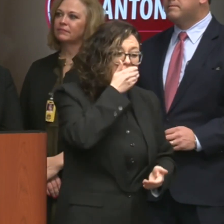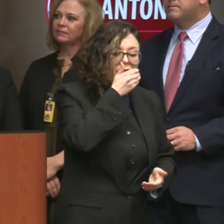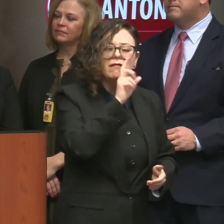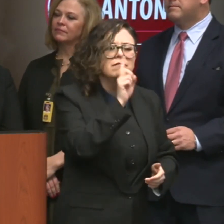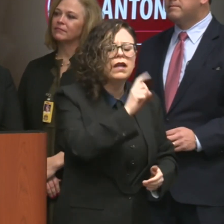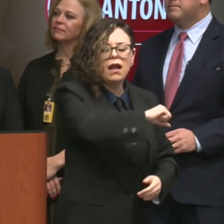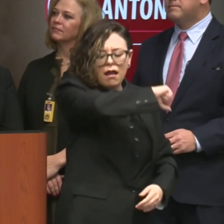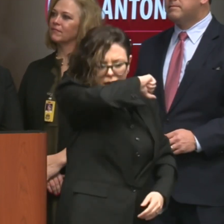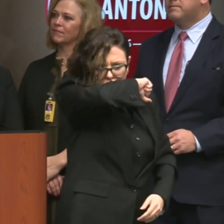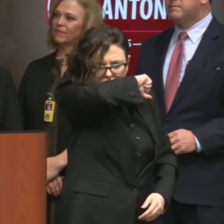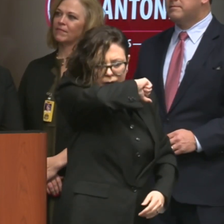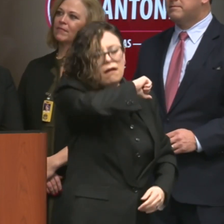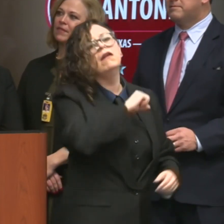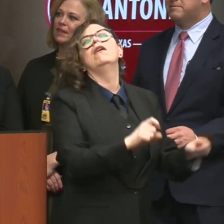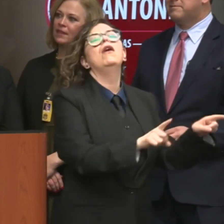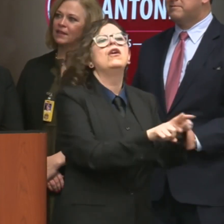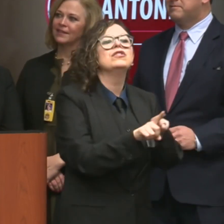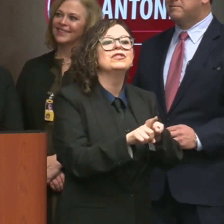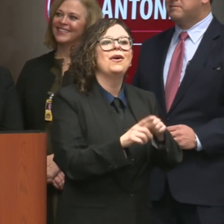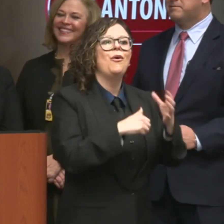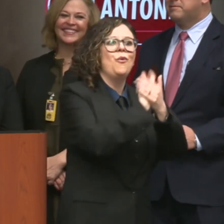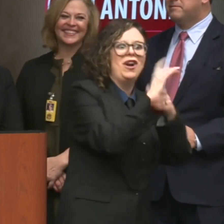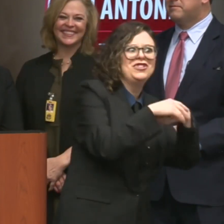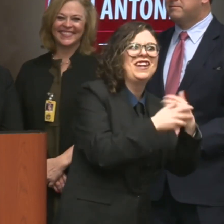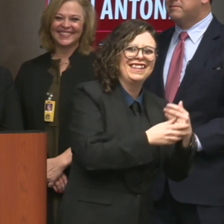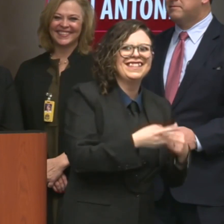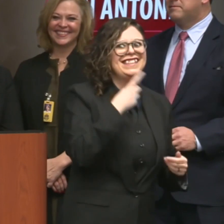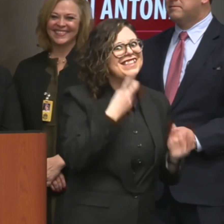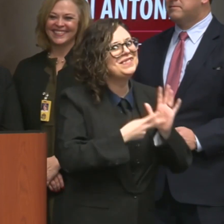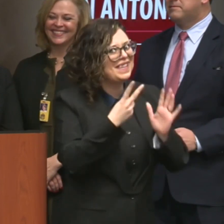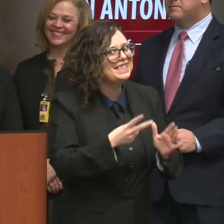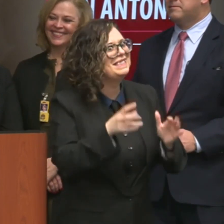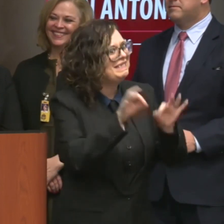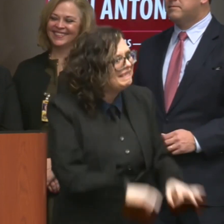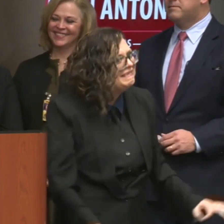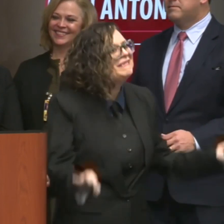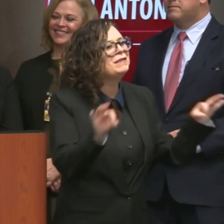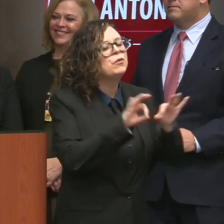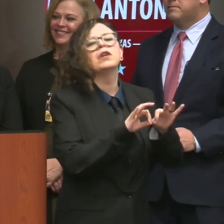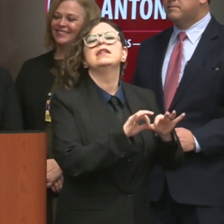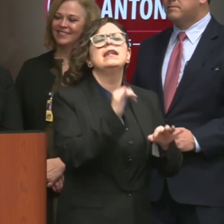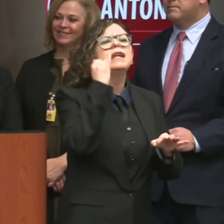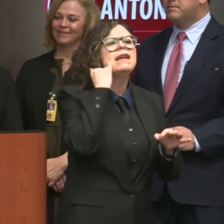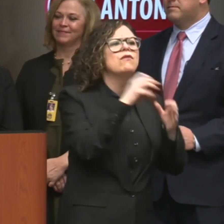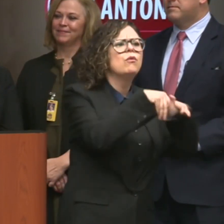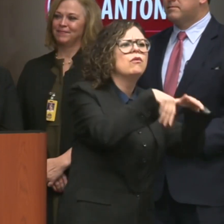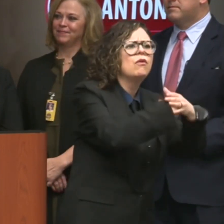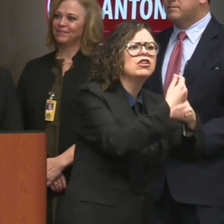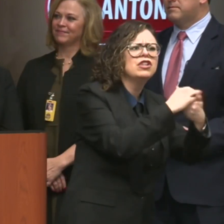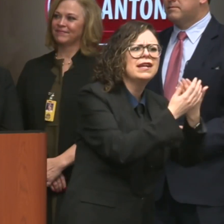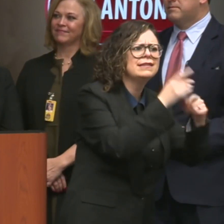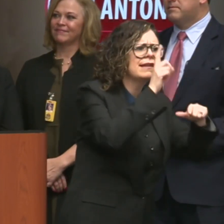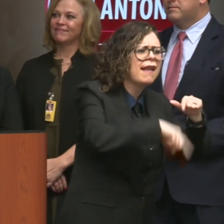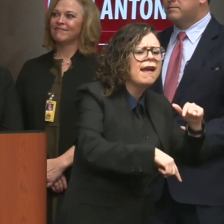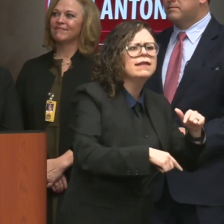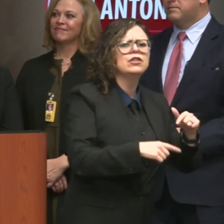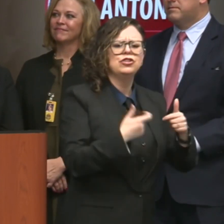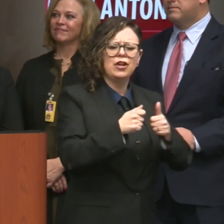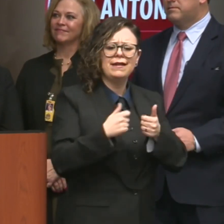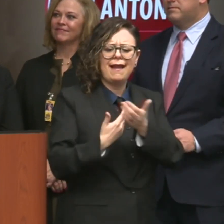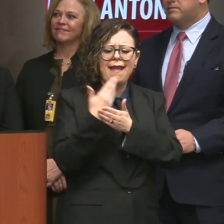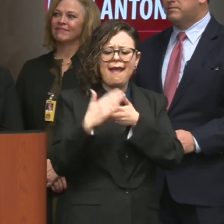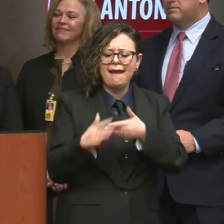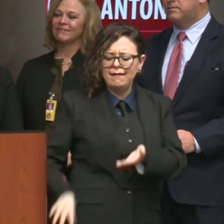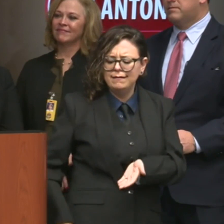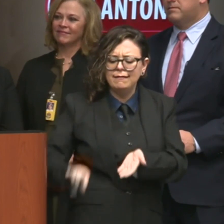your hands, I said that twice already, using hand sanitizer if you don't have access to soap and water, stay home if